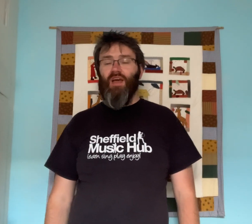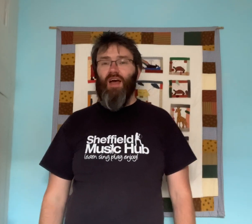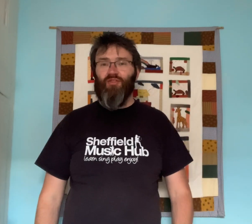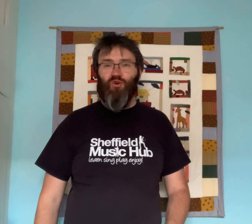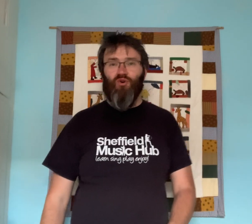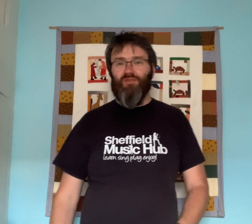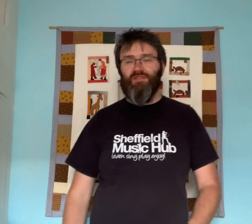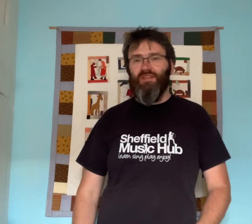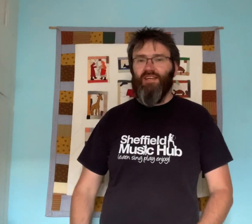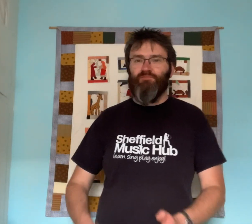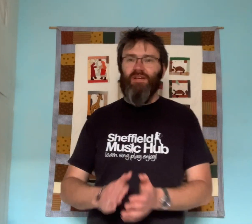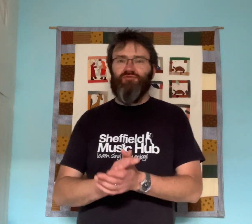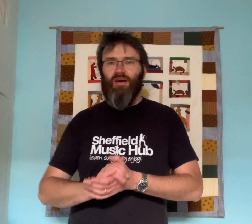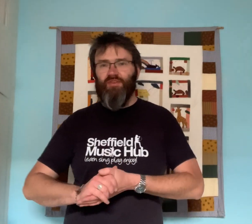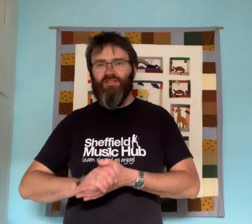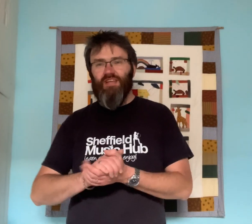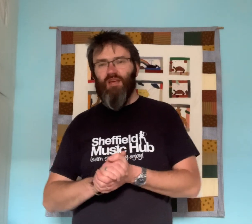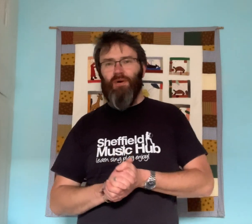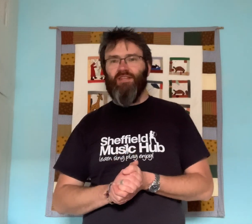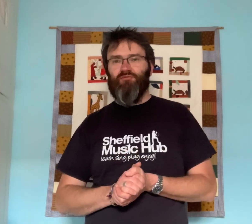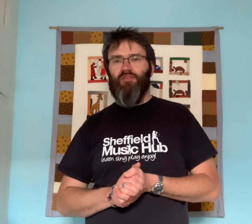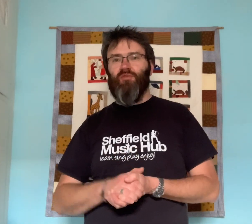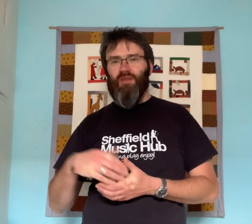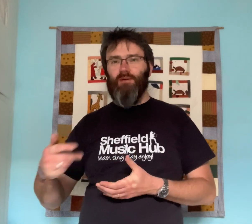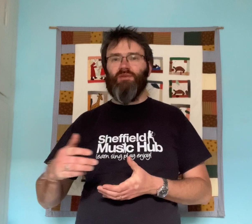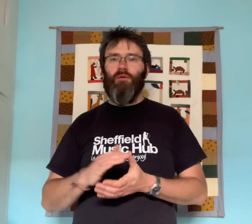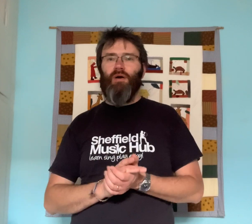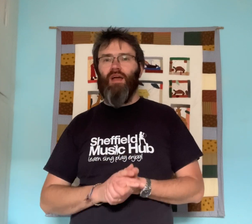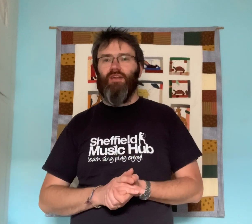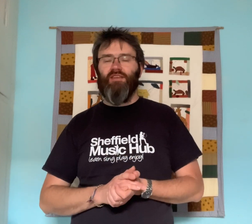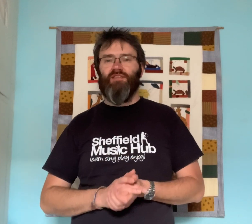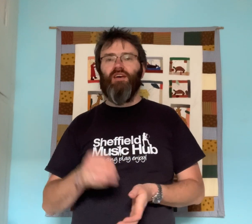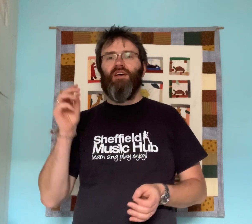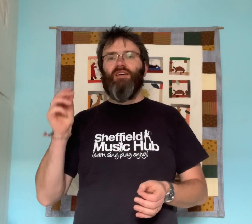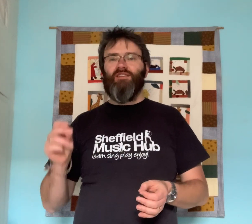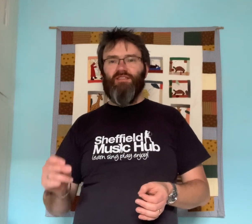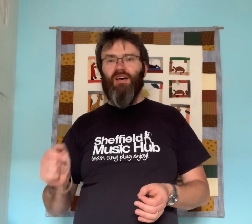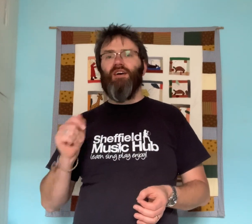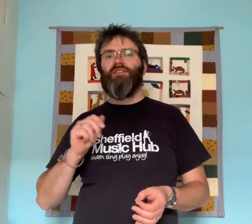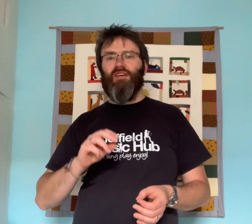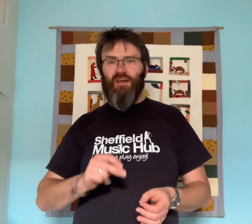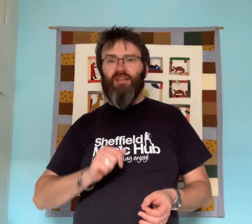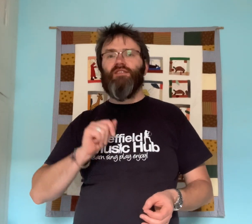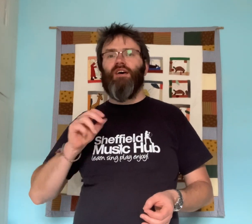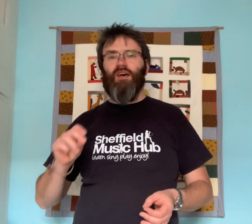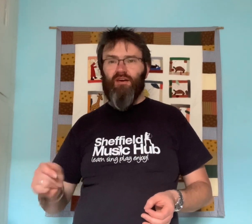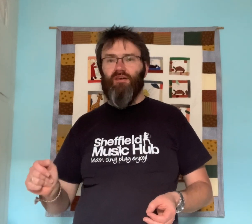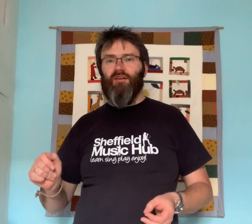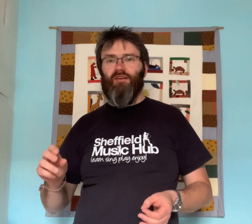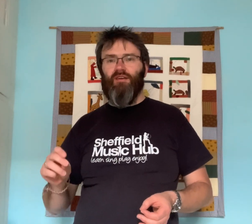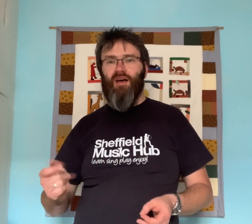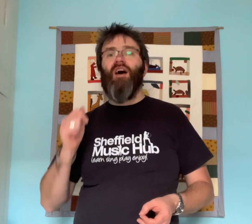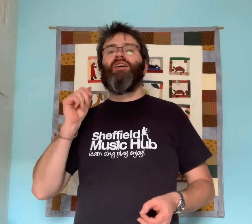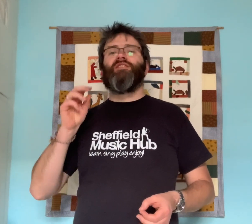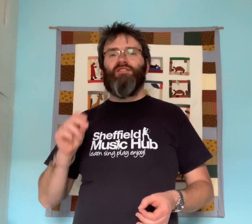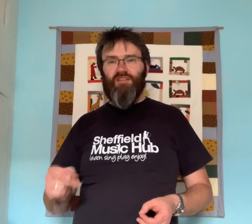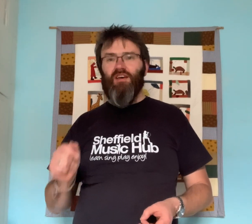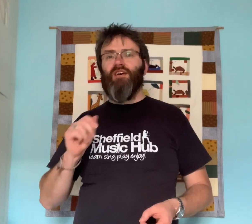And the chorus is based around this syncopated rhythm that keeps coming back, and it's the da da da da